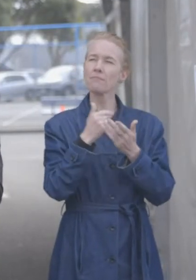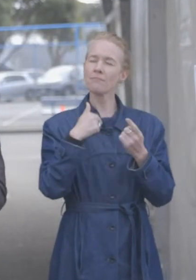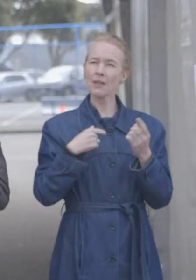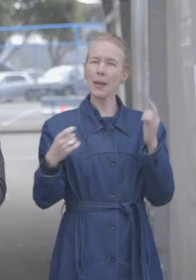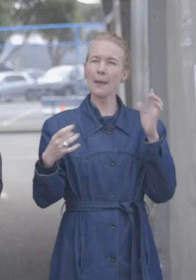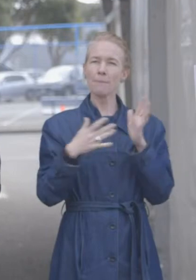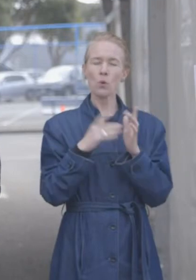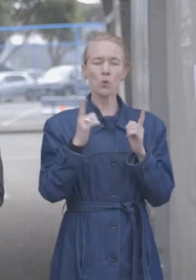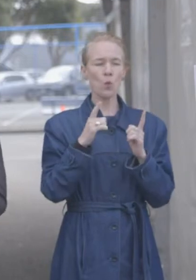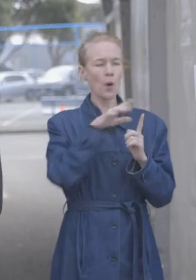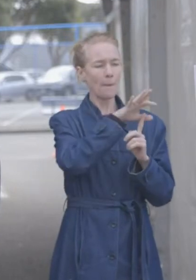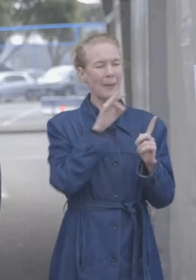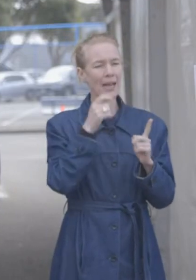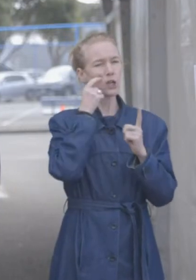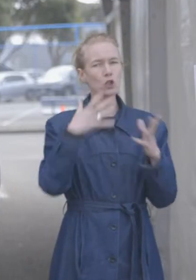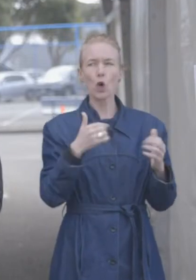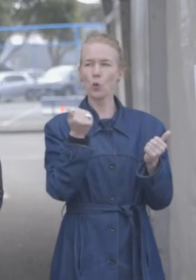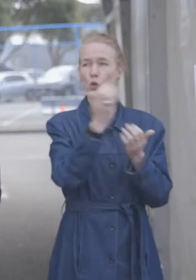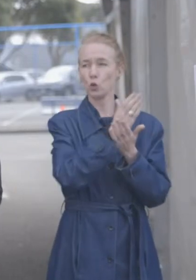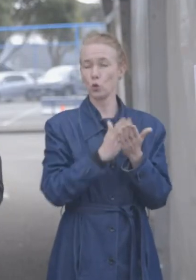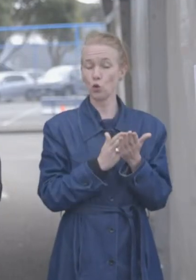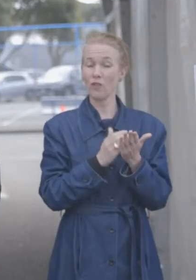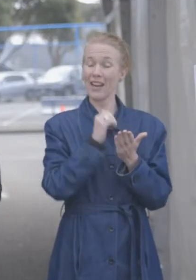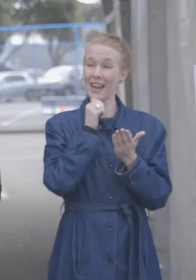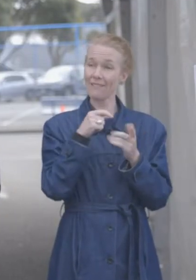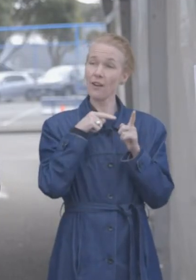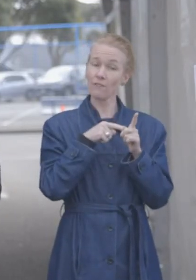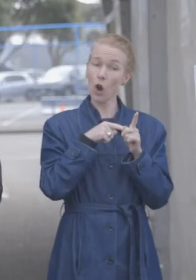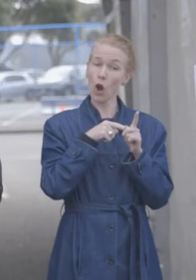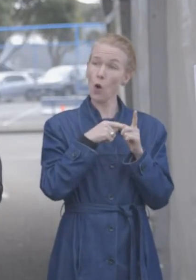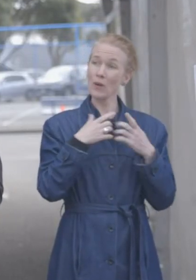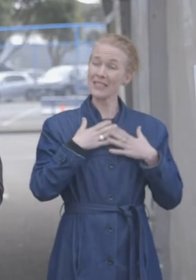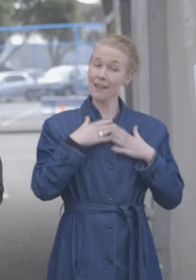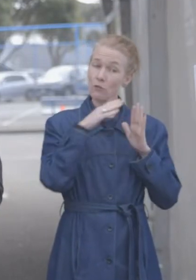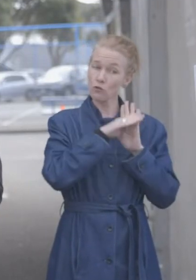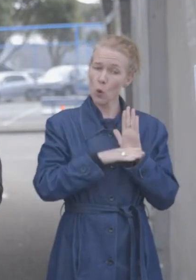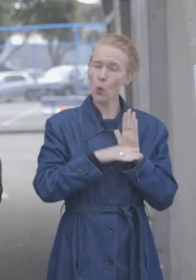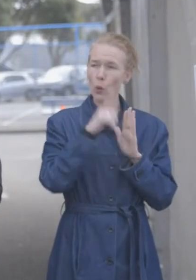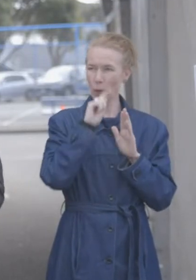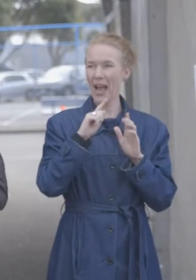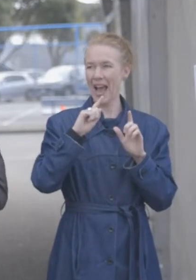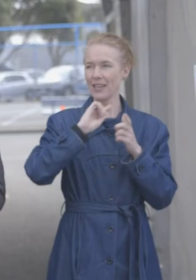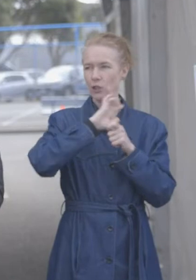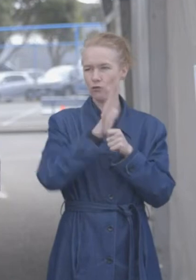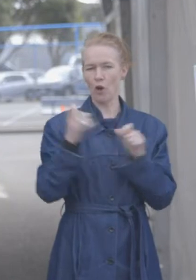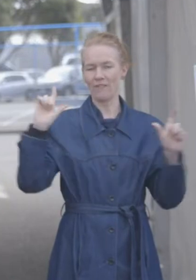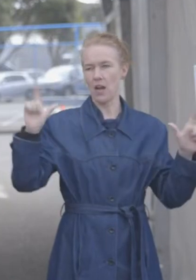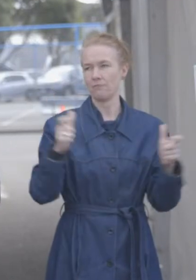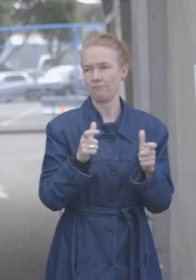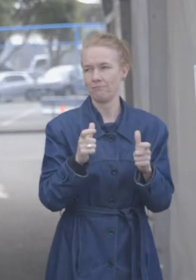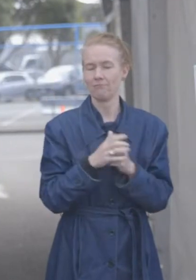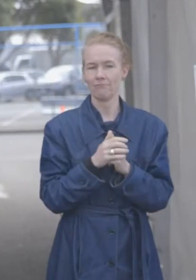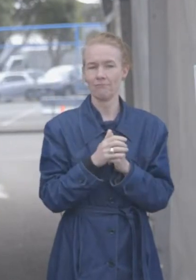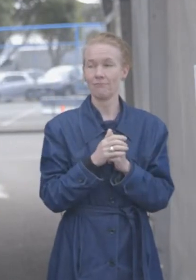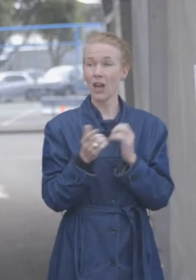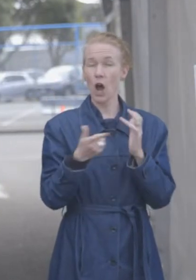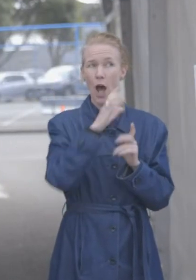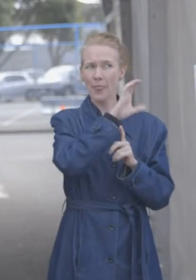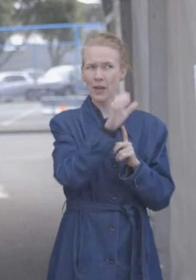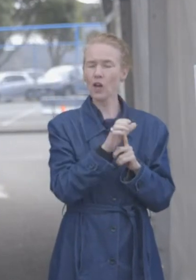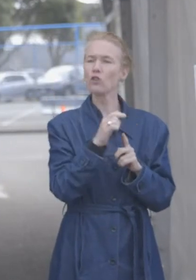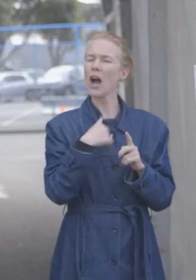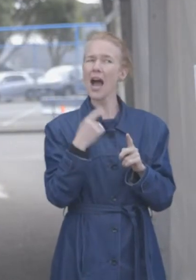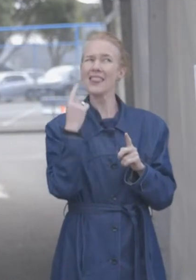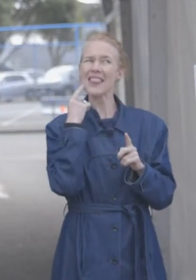right things, you can get on top of this virus. So I think countries look to New Zealand with hope, but I also have seen those